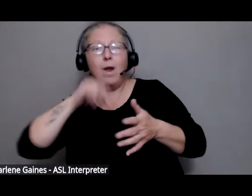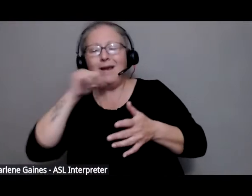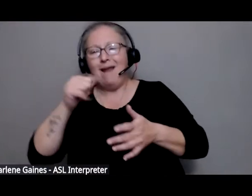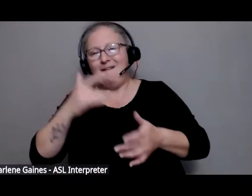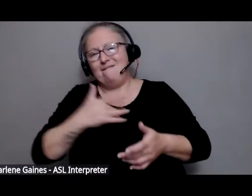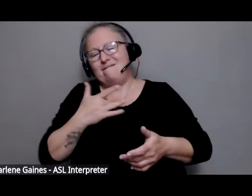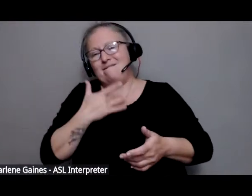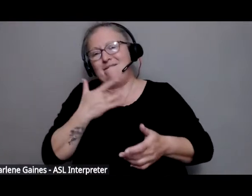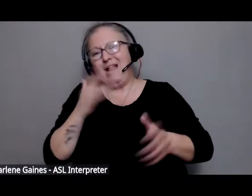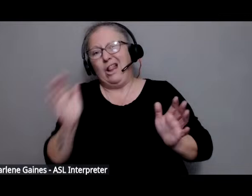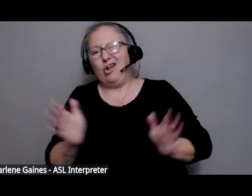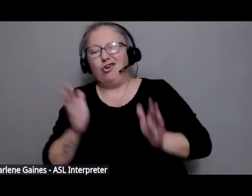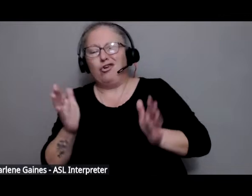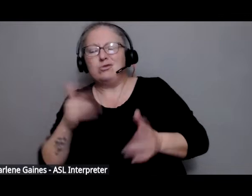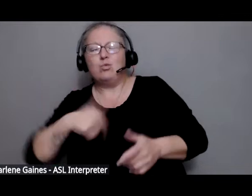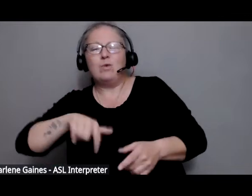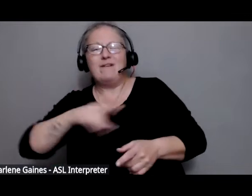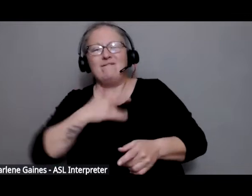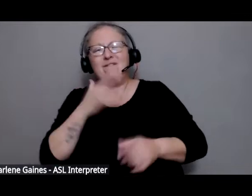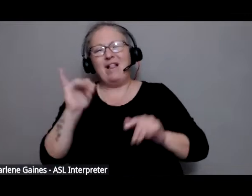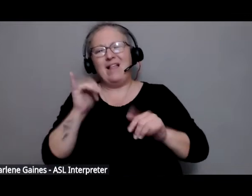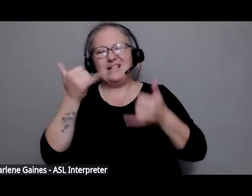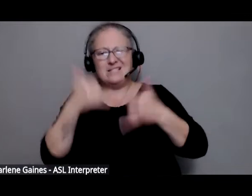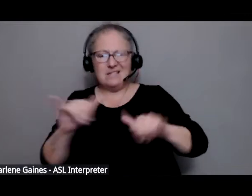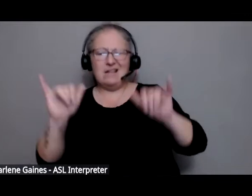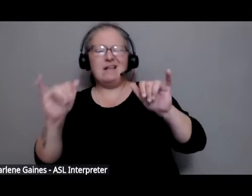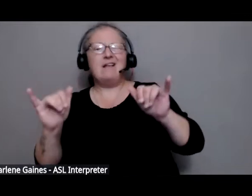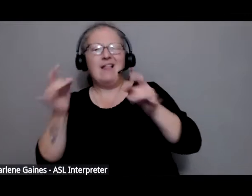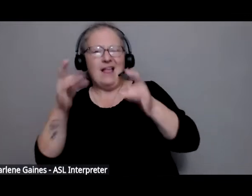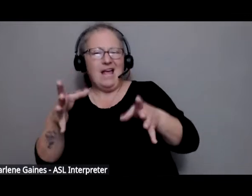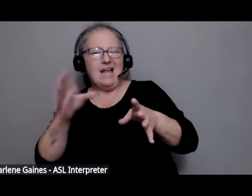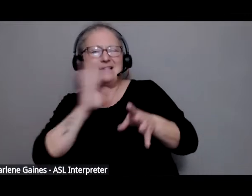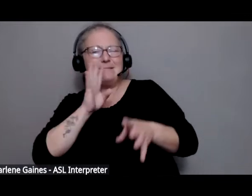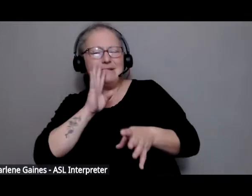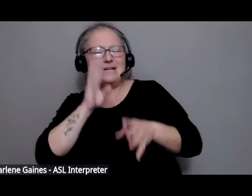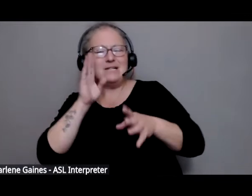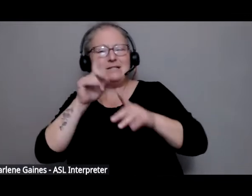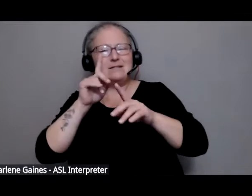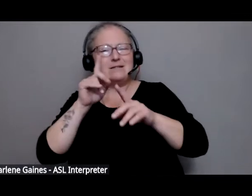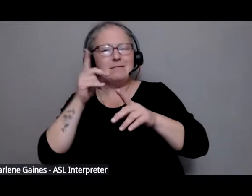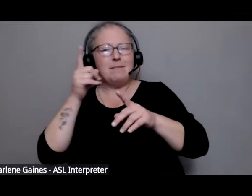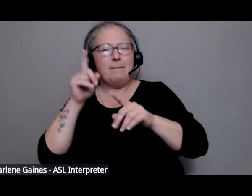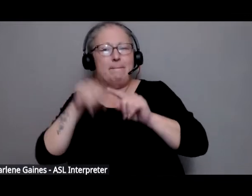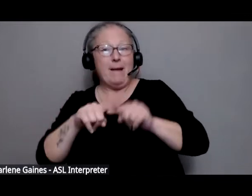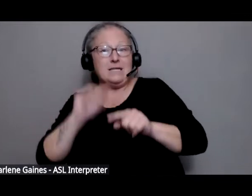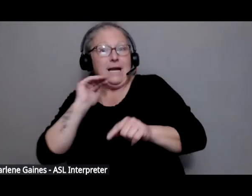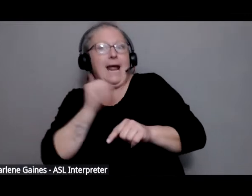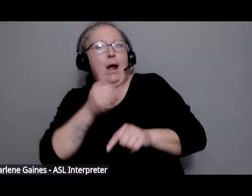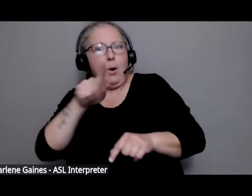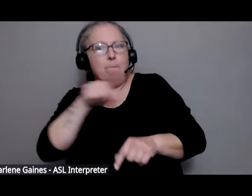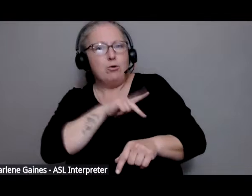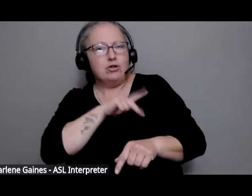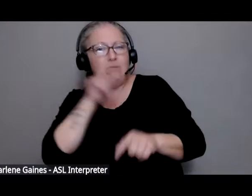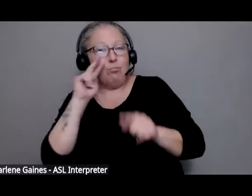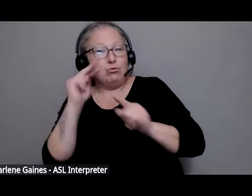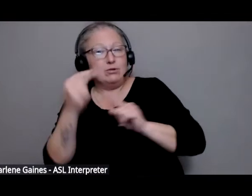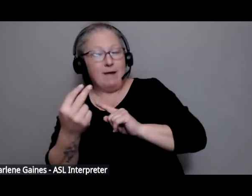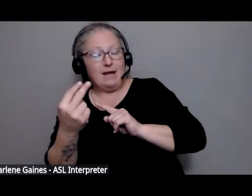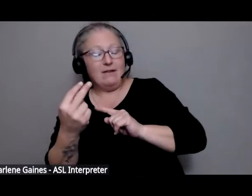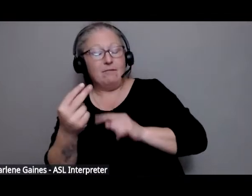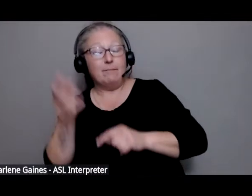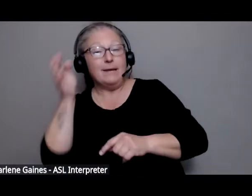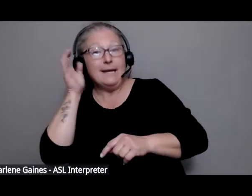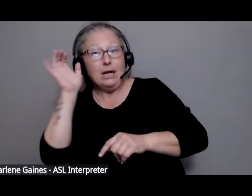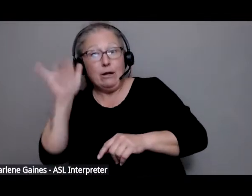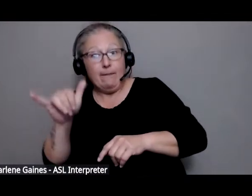that encouraged. It felt like there still was hate speech based on just our personal perspective, but to hear